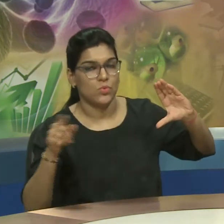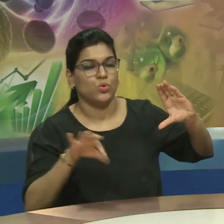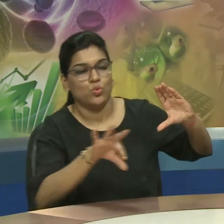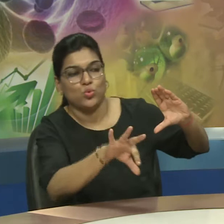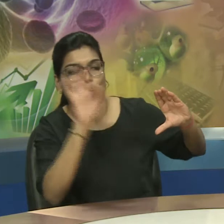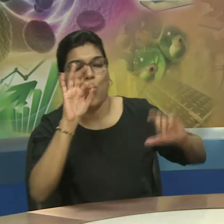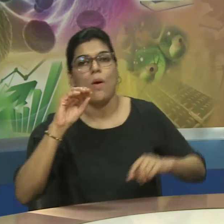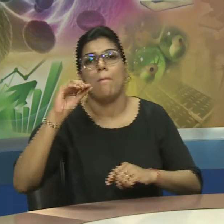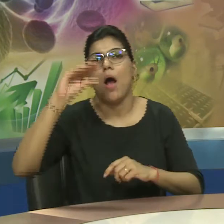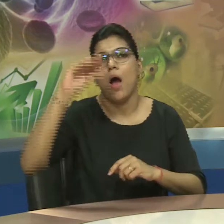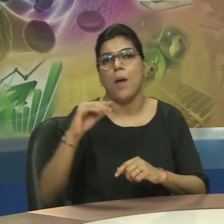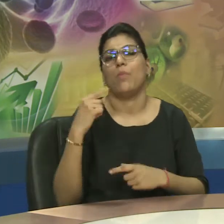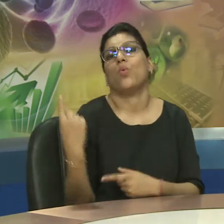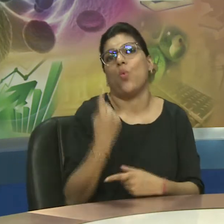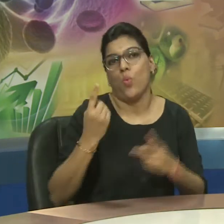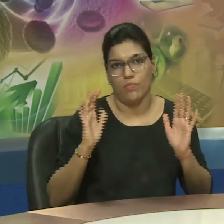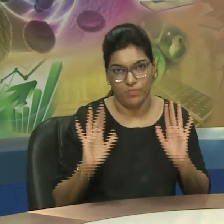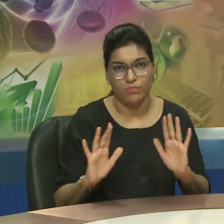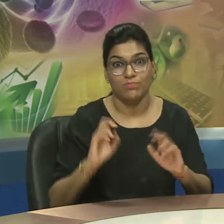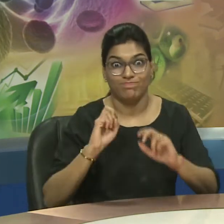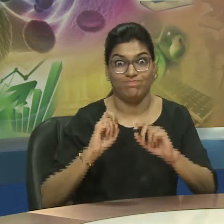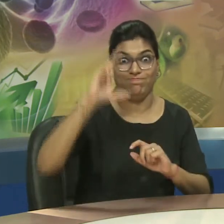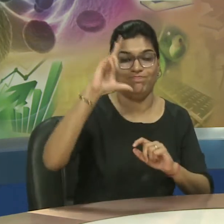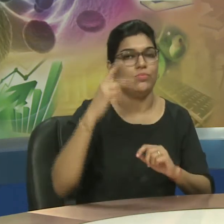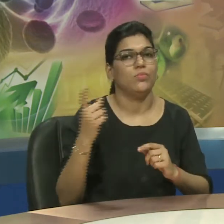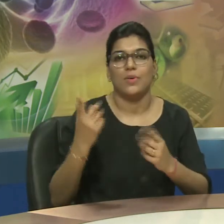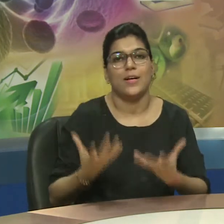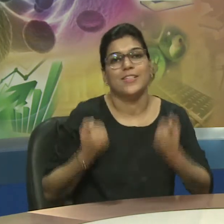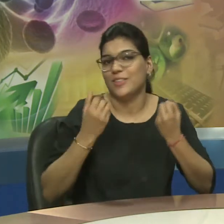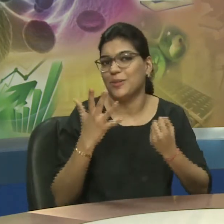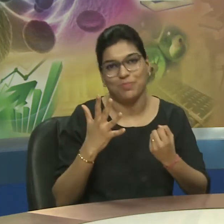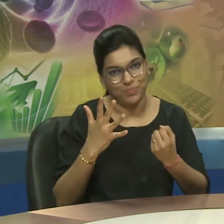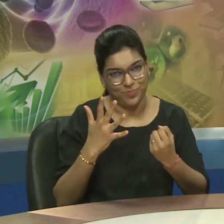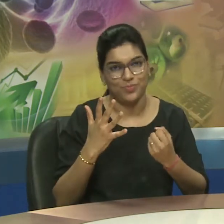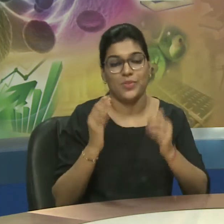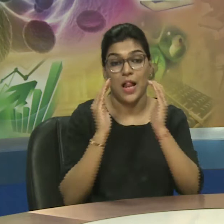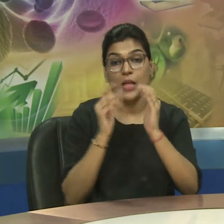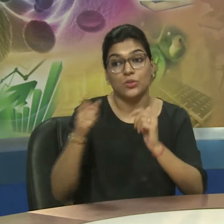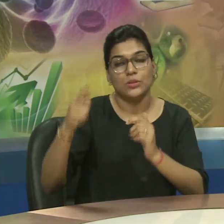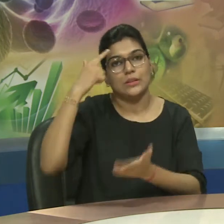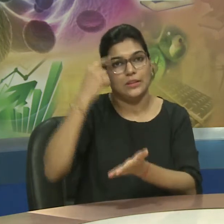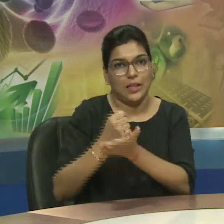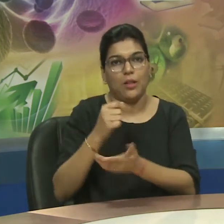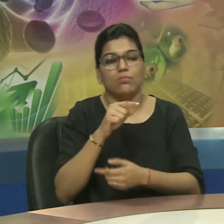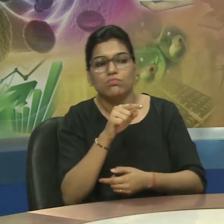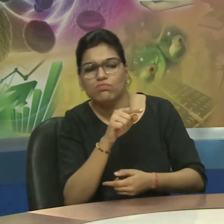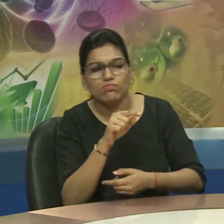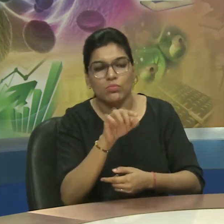The value of property or lost or damaged by fire, or the amount of policy whichever is